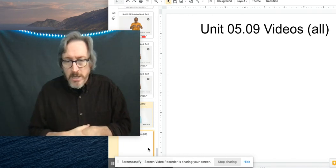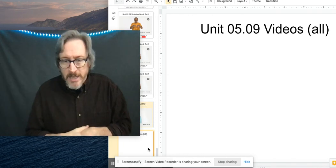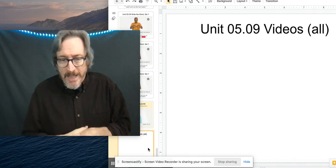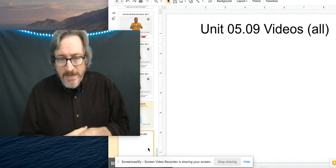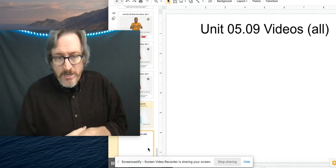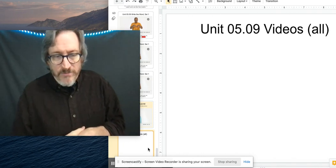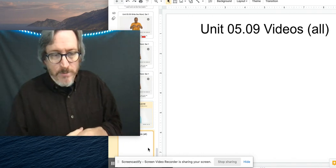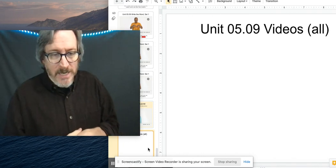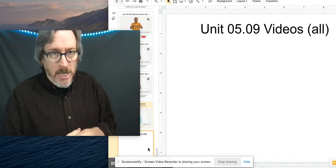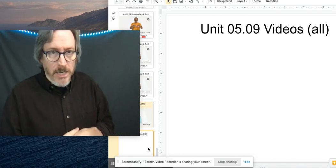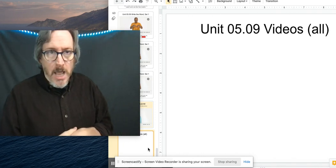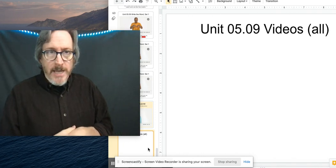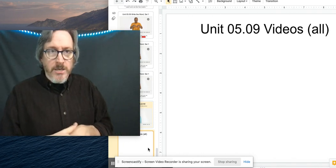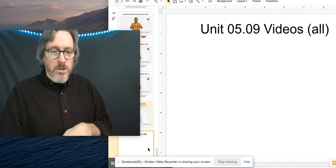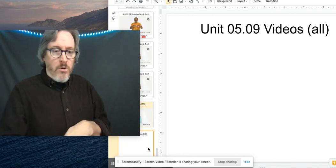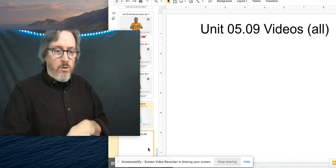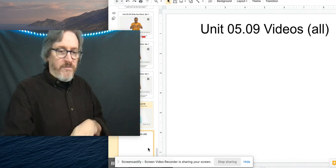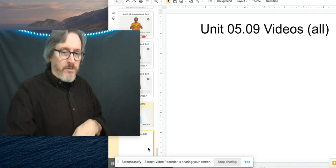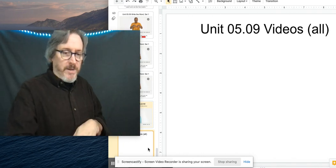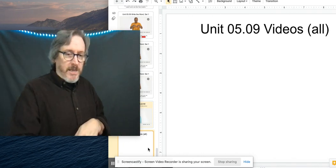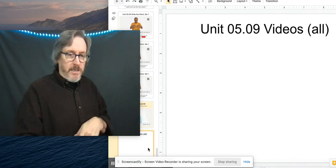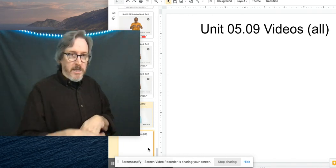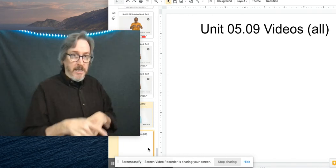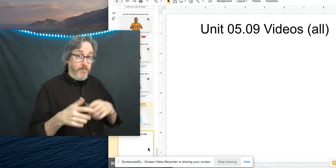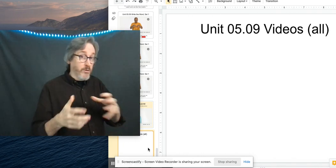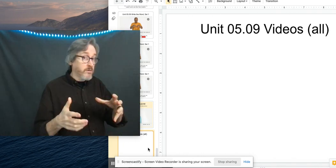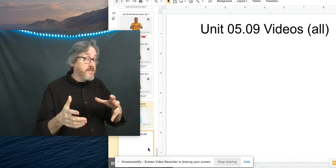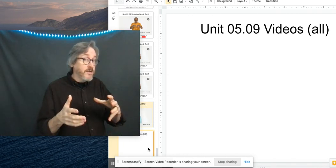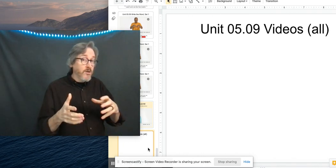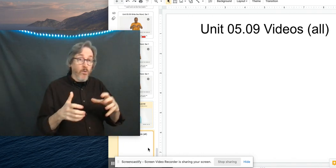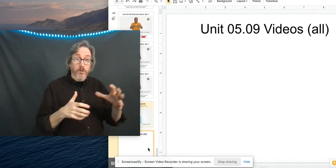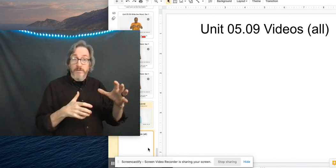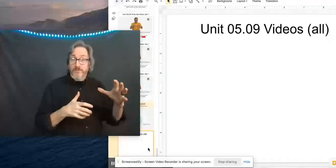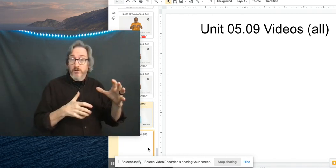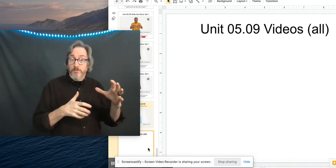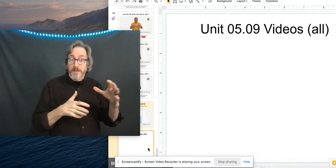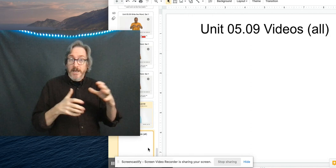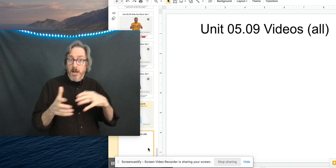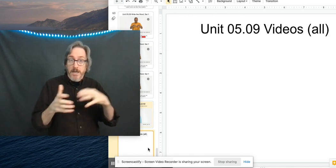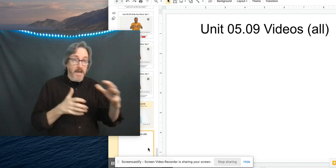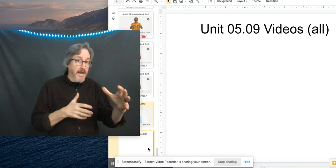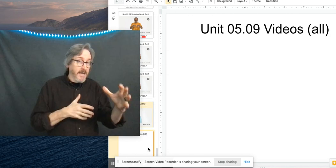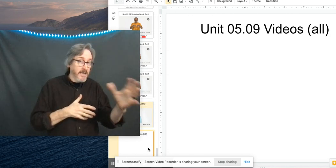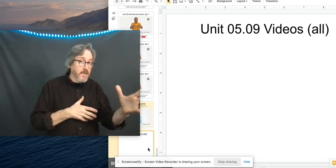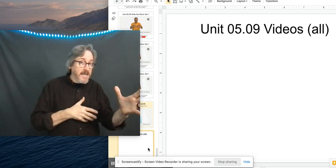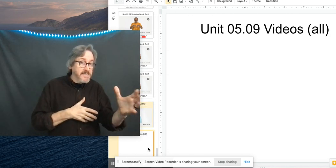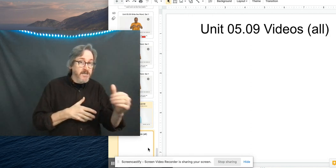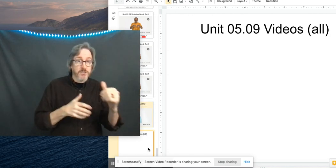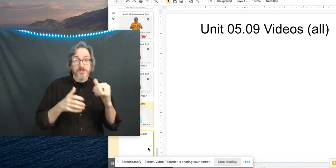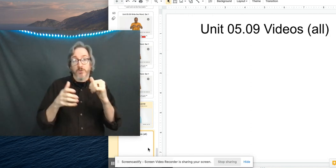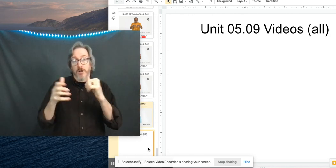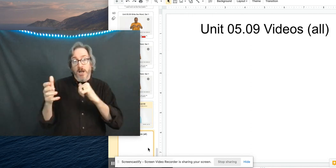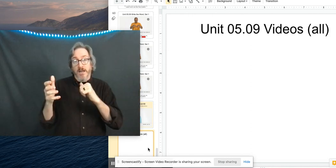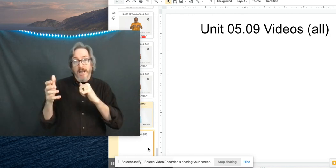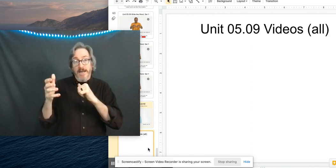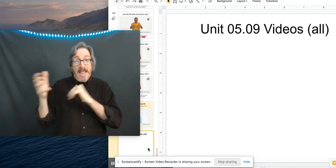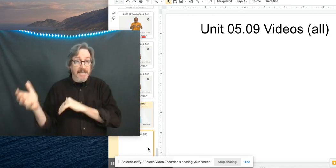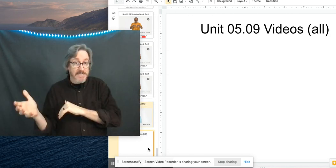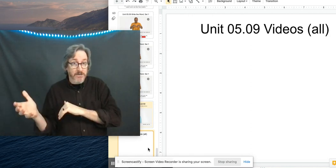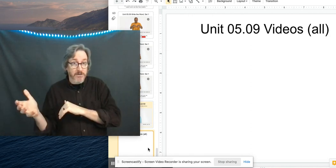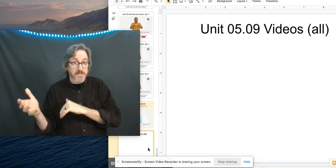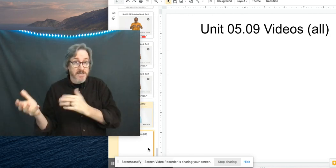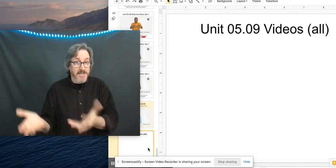2, and if they're meeting online, or if they're meeting in person, or if they're meeting online in class sessions, or